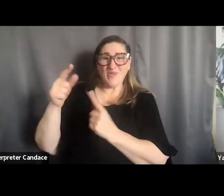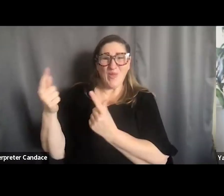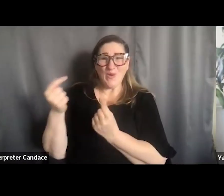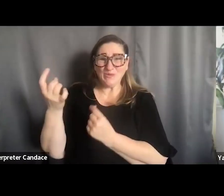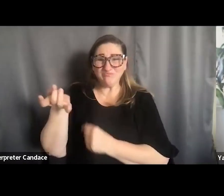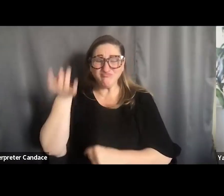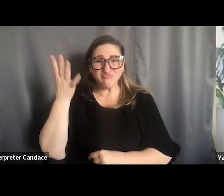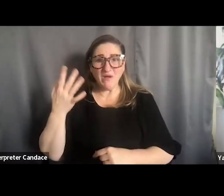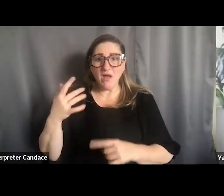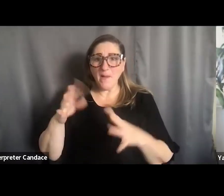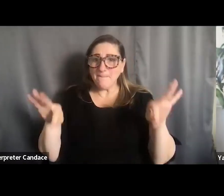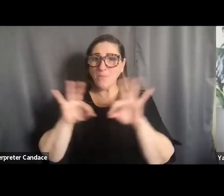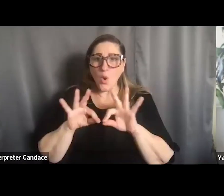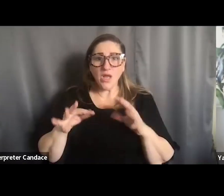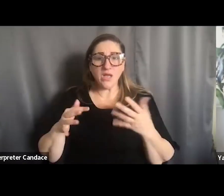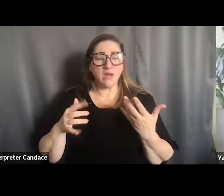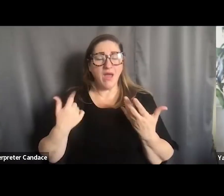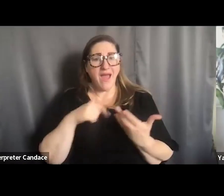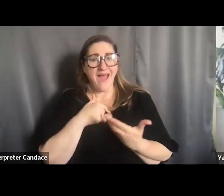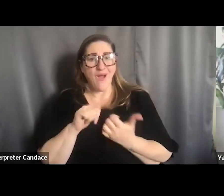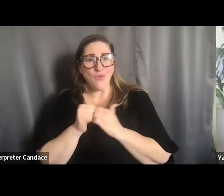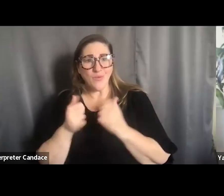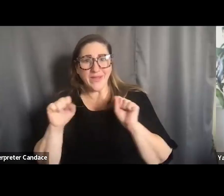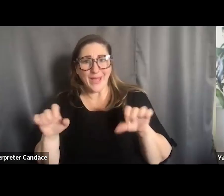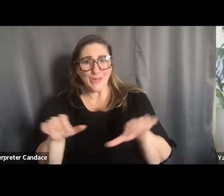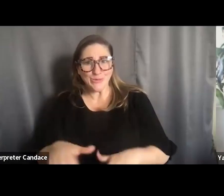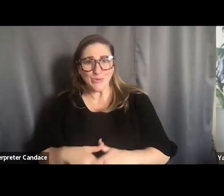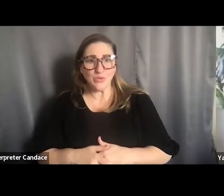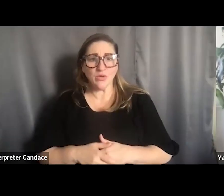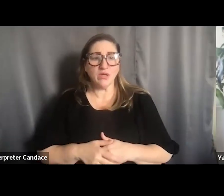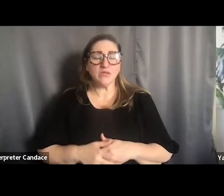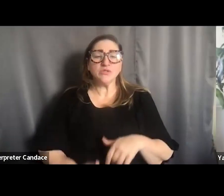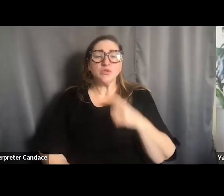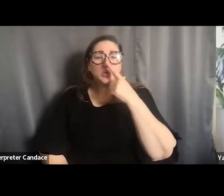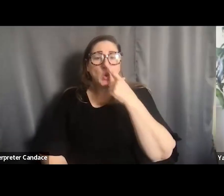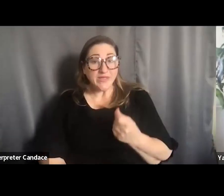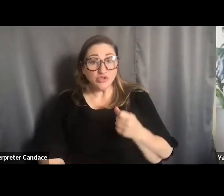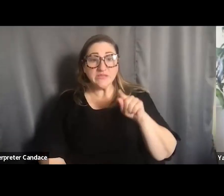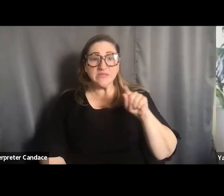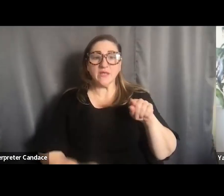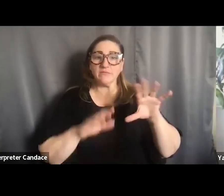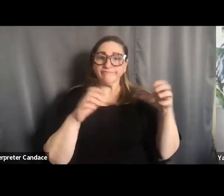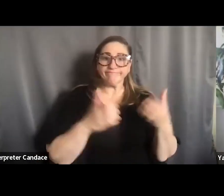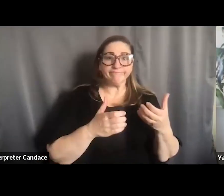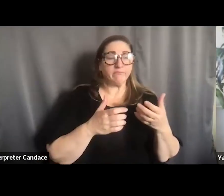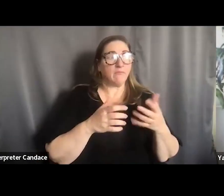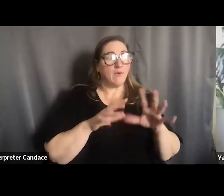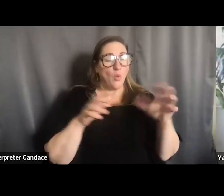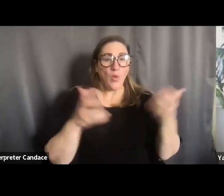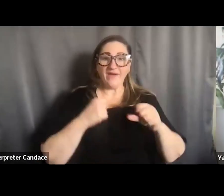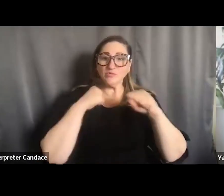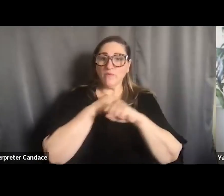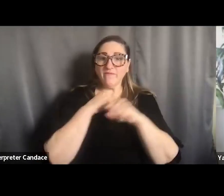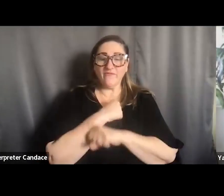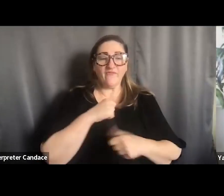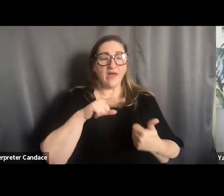to write letters of gratitude to dissenters. We just finished writing to Al Green and Governor Janet Mills. We have